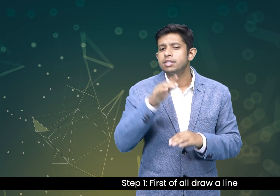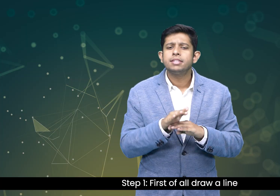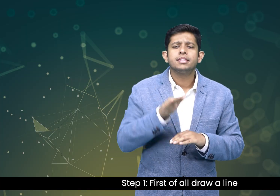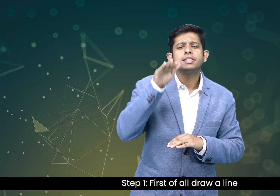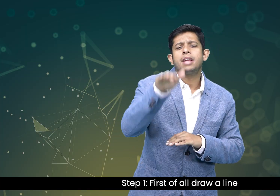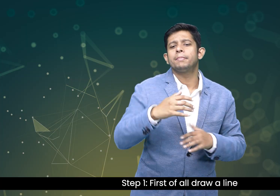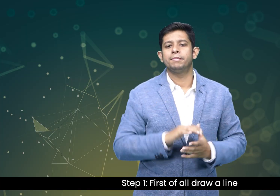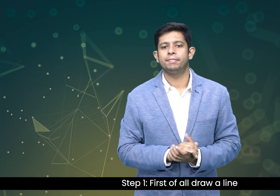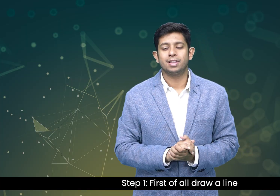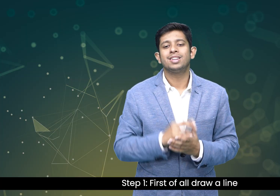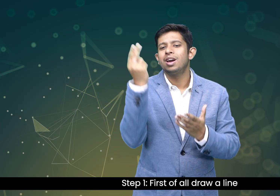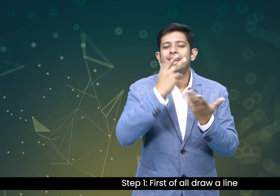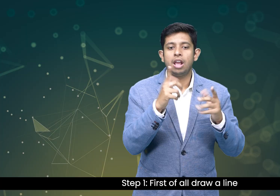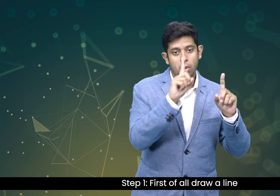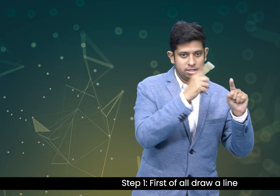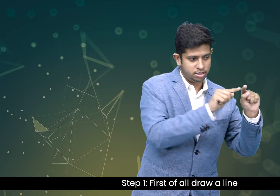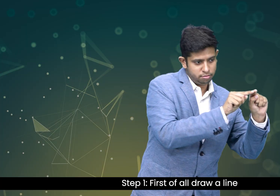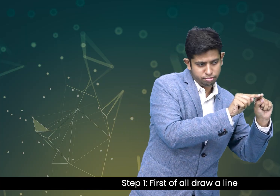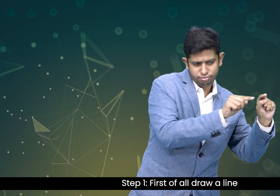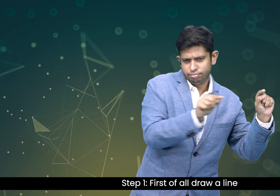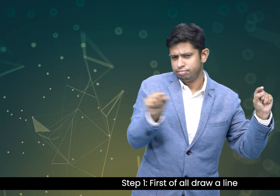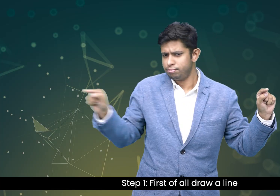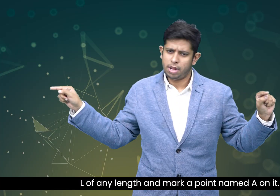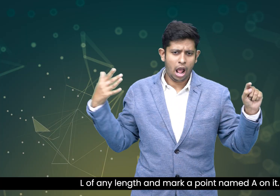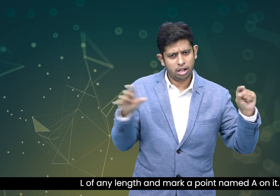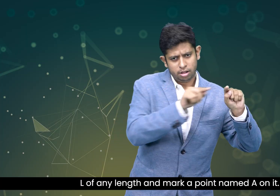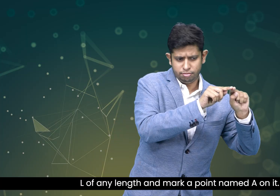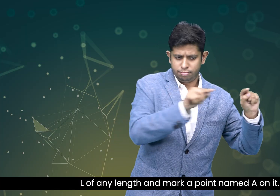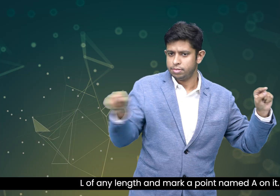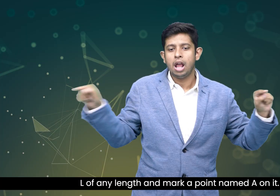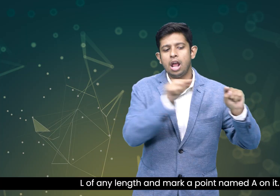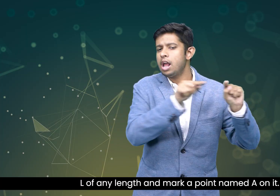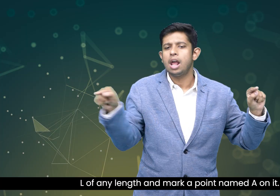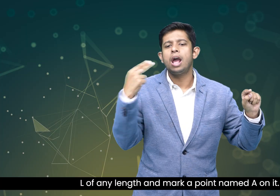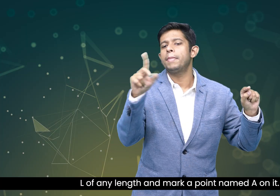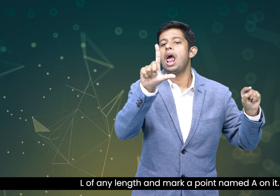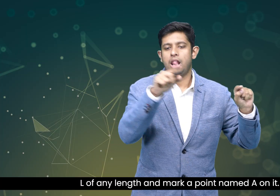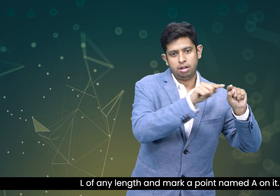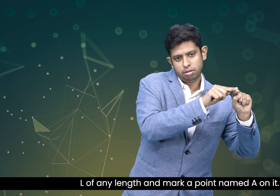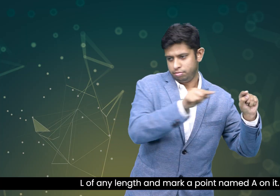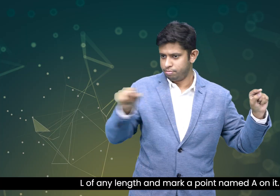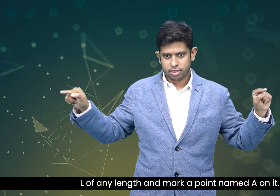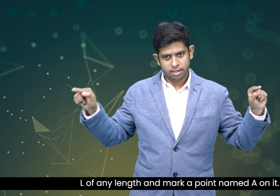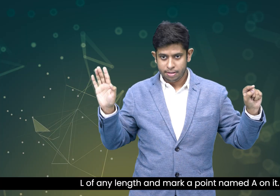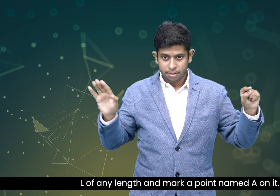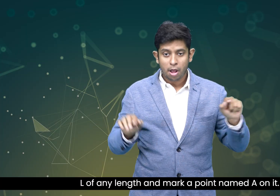Step 1. First of all, draw a line L of any length and mark a point named A on it.